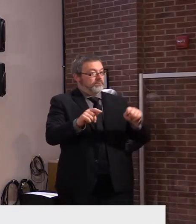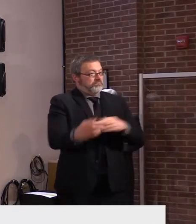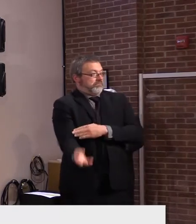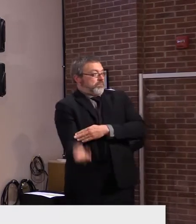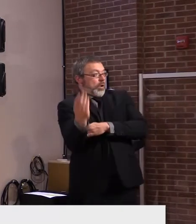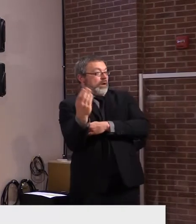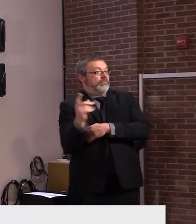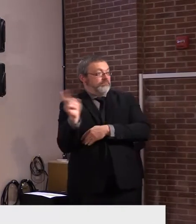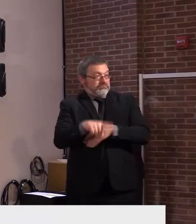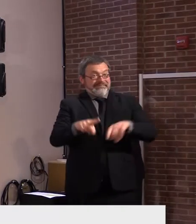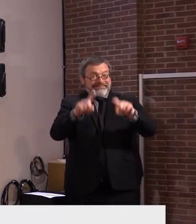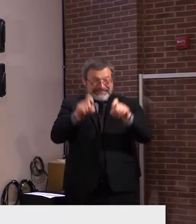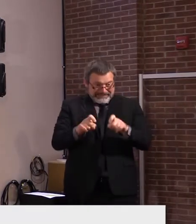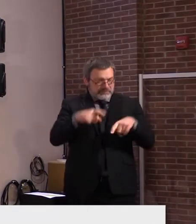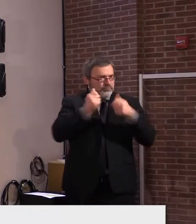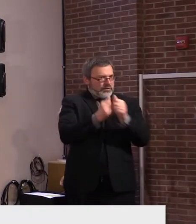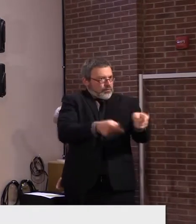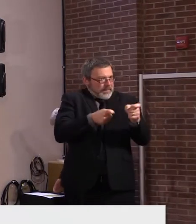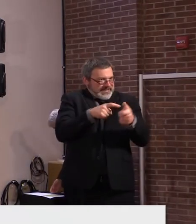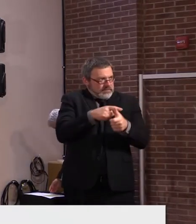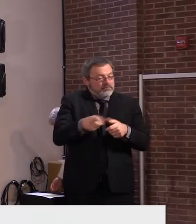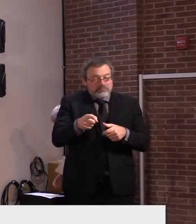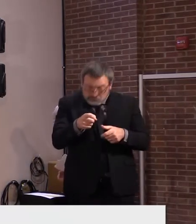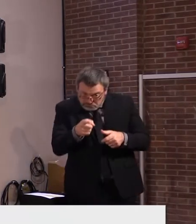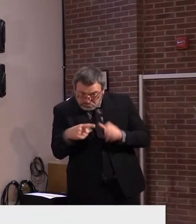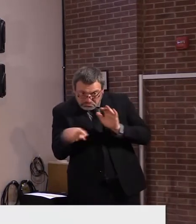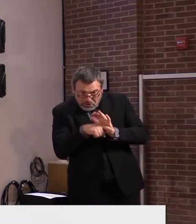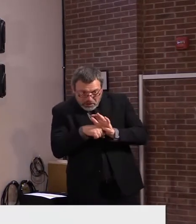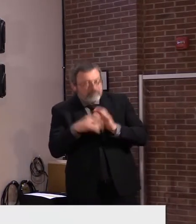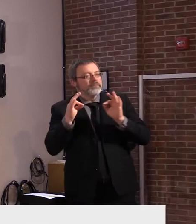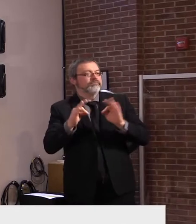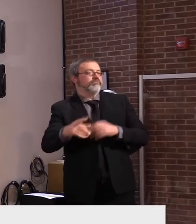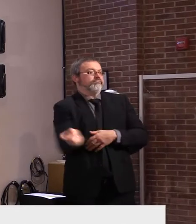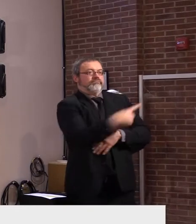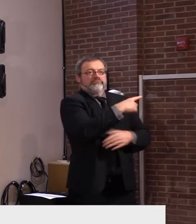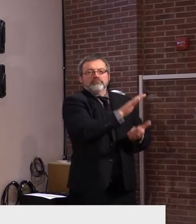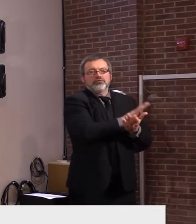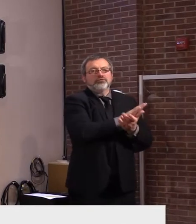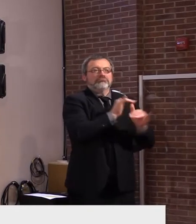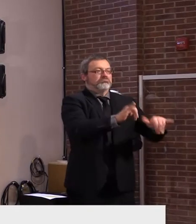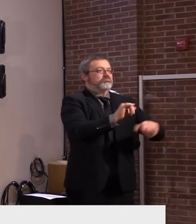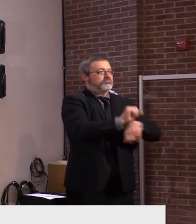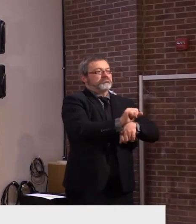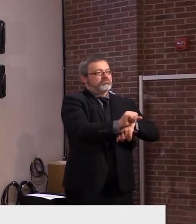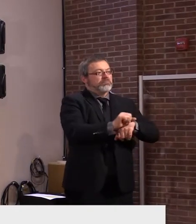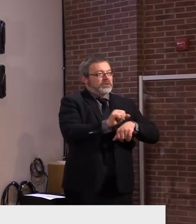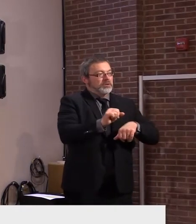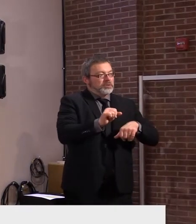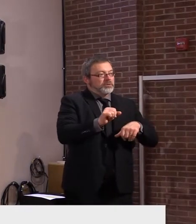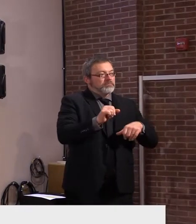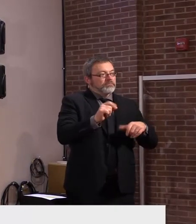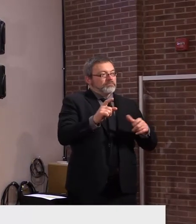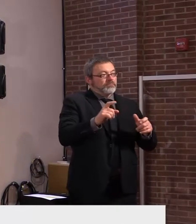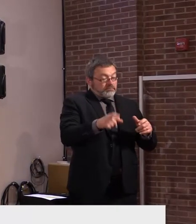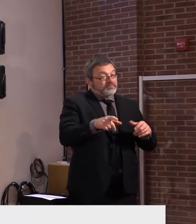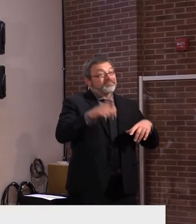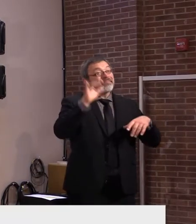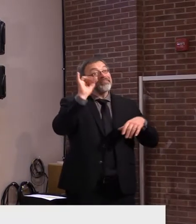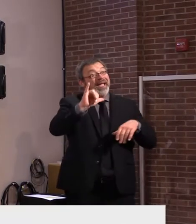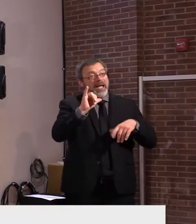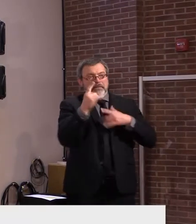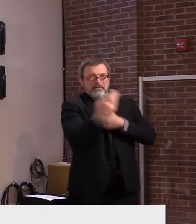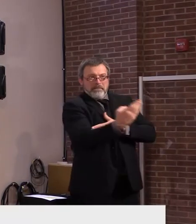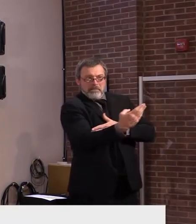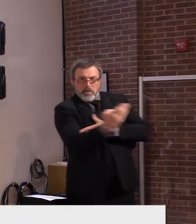test comes back negative, they go through the school day as normal. Participants test until 7 days have passed since they were exposed to the